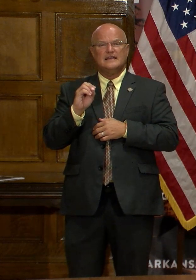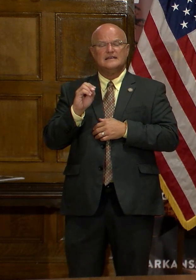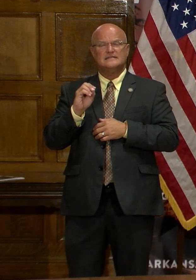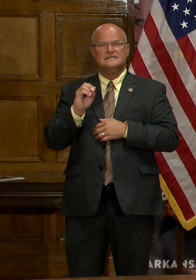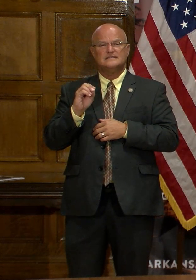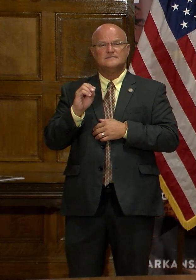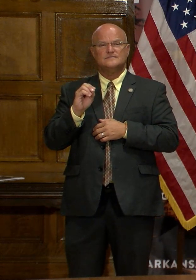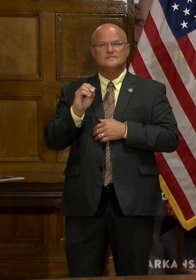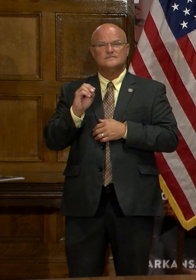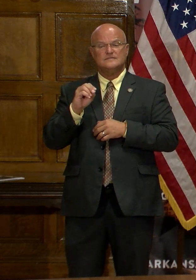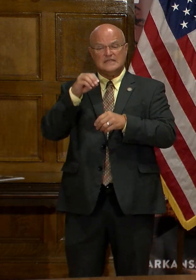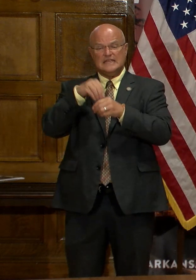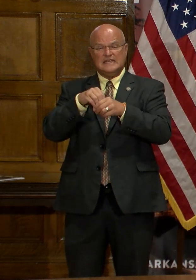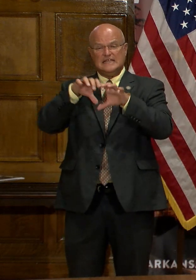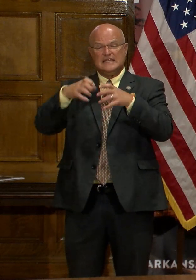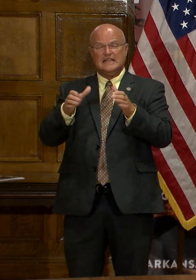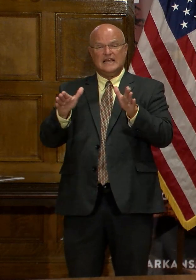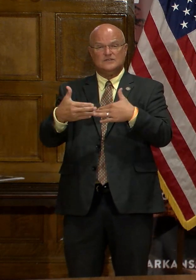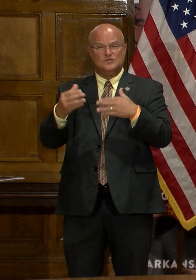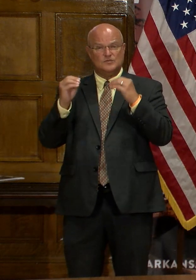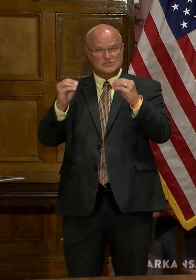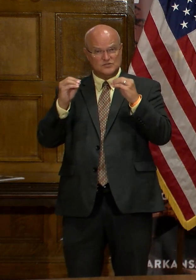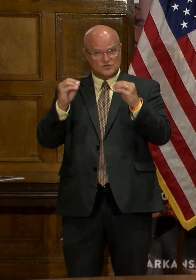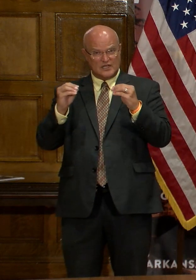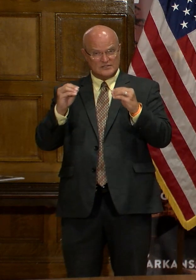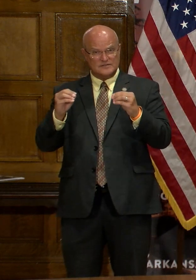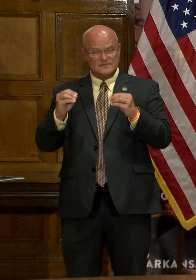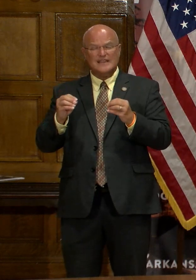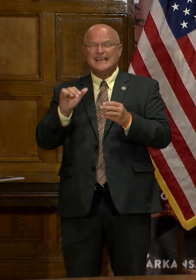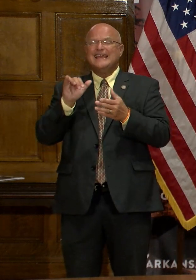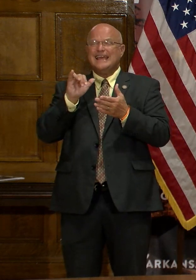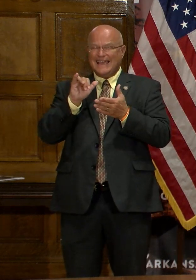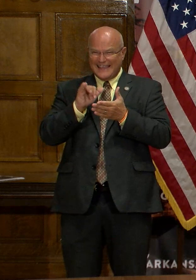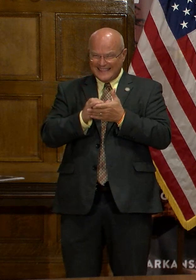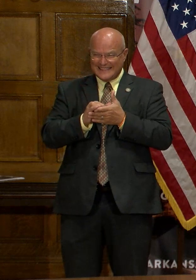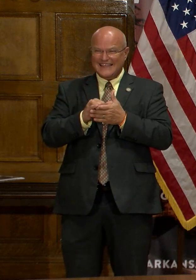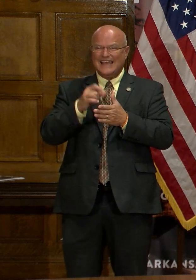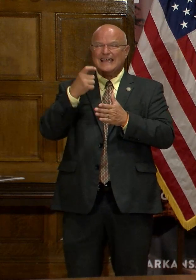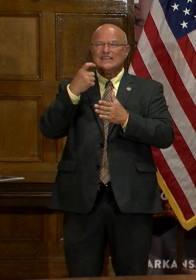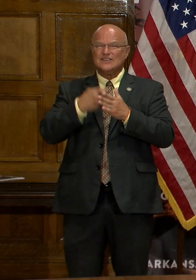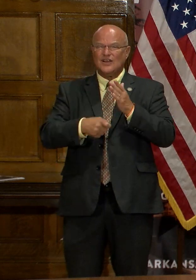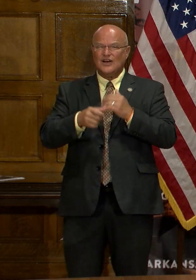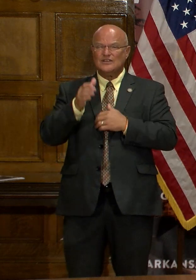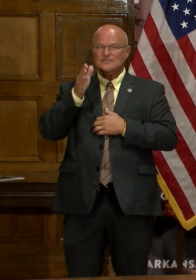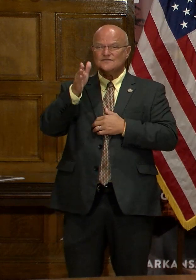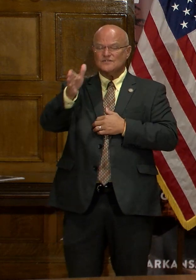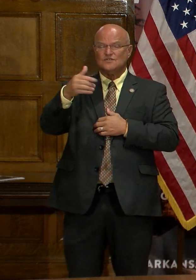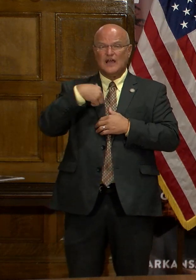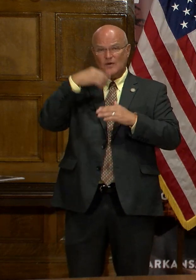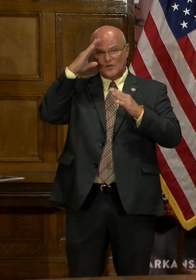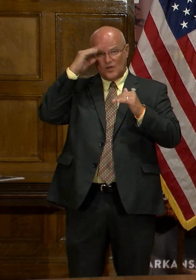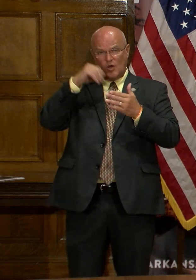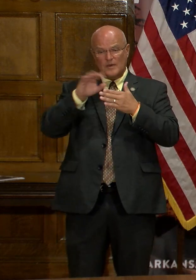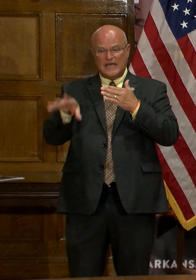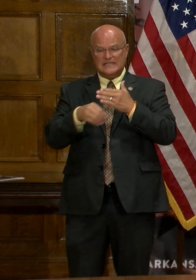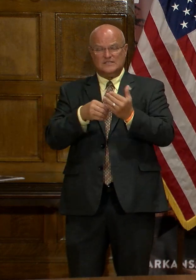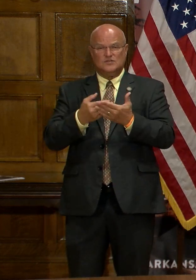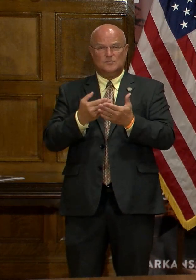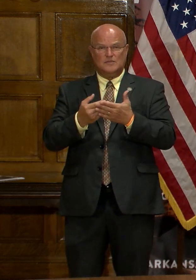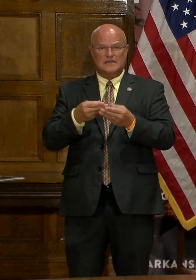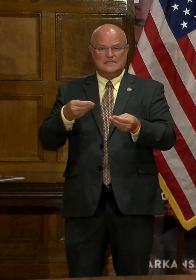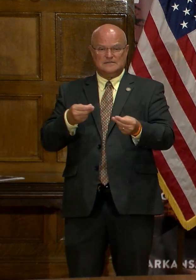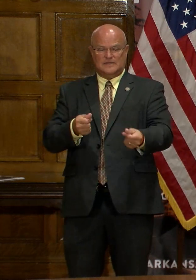in classroom instruction, and that's going to be some costs down the road that I would hope that there would be some additional funding